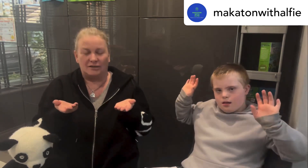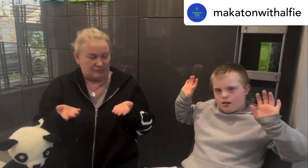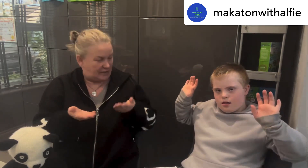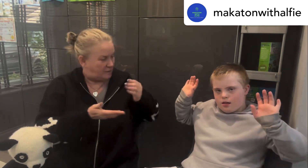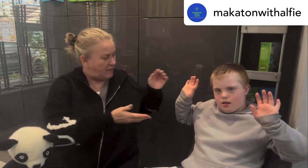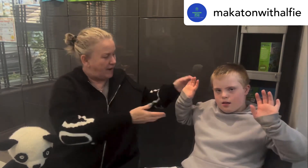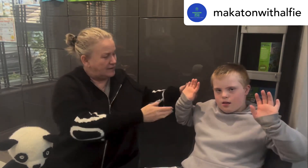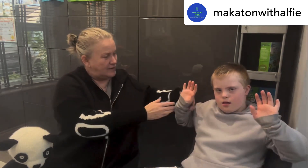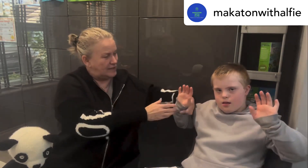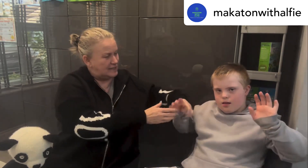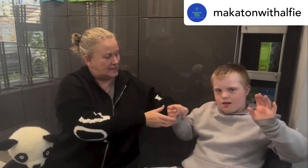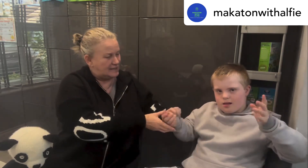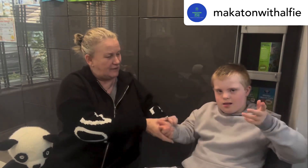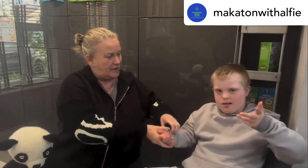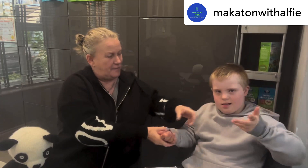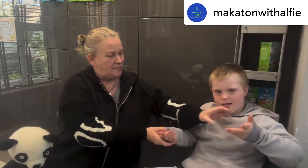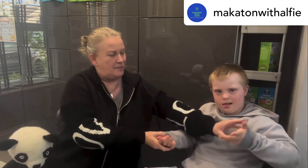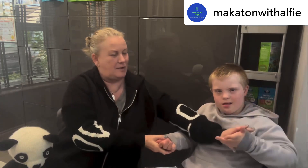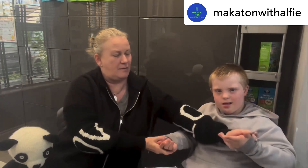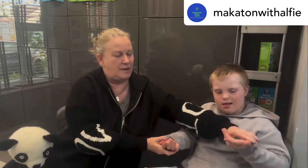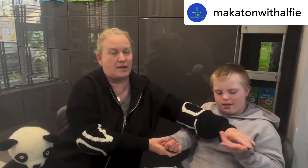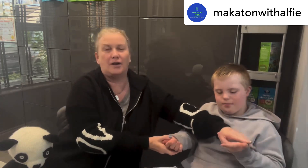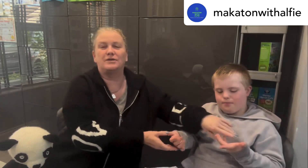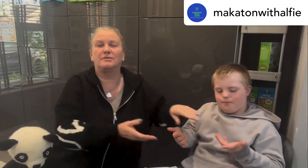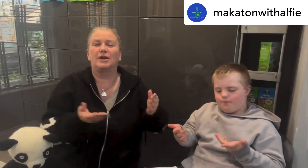This way round, darling, that's all right. There we go. So we go.